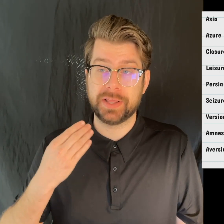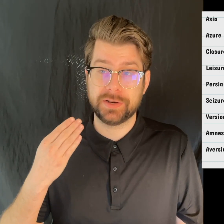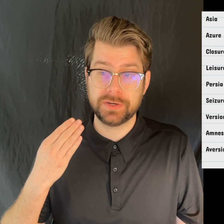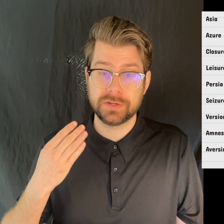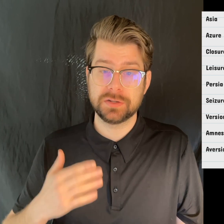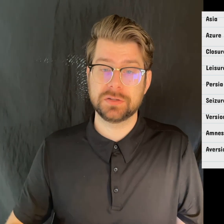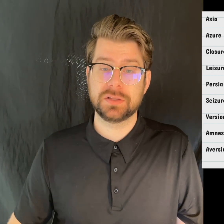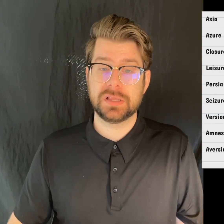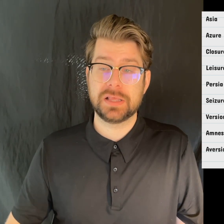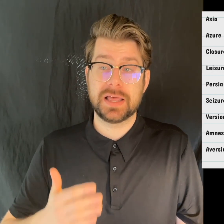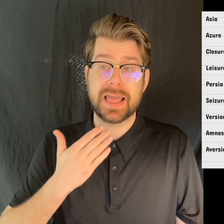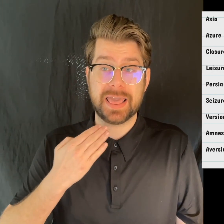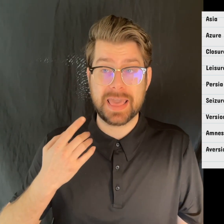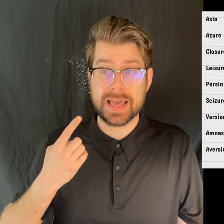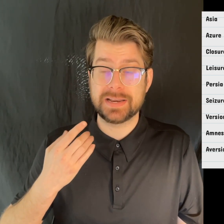erosion, and